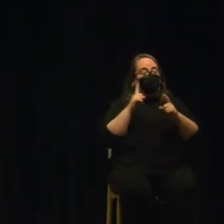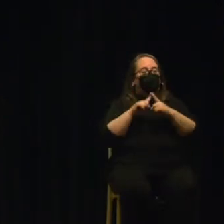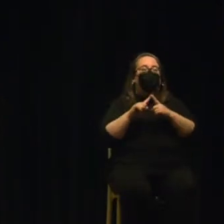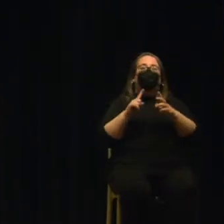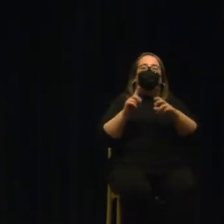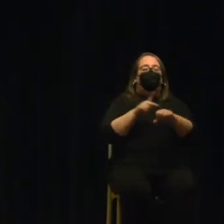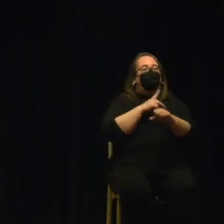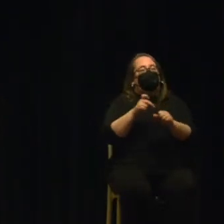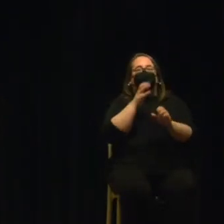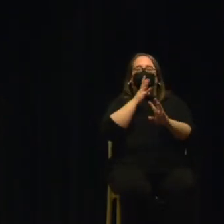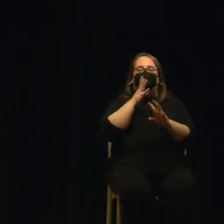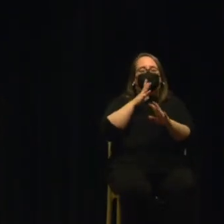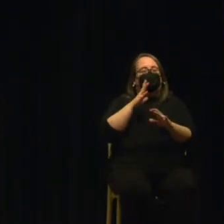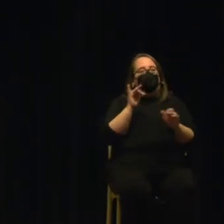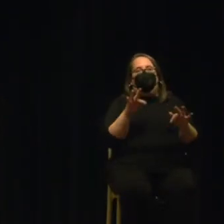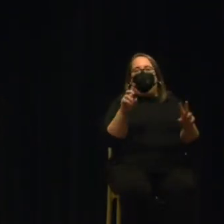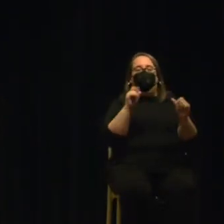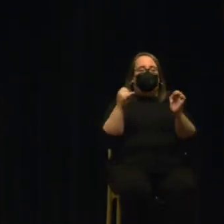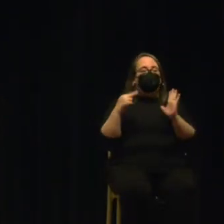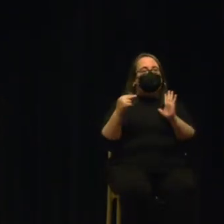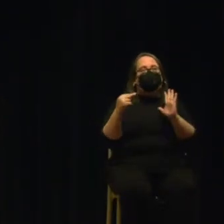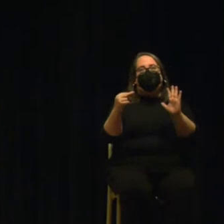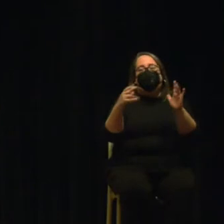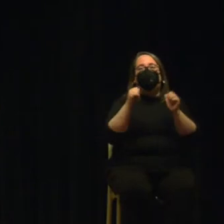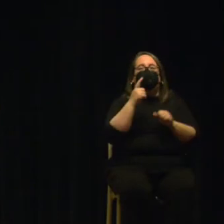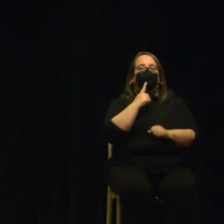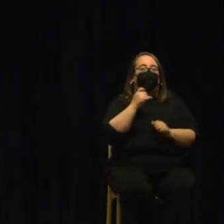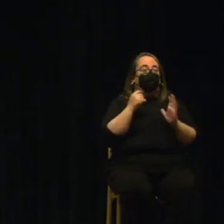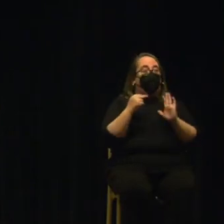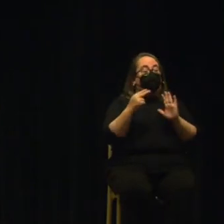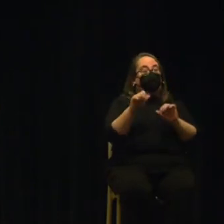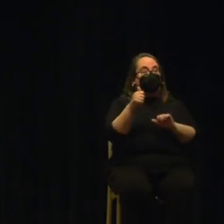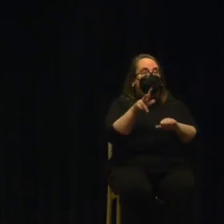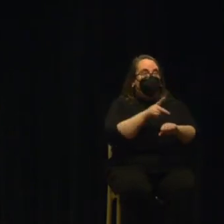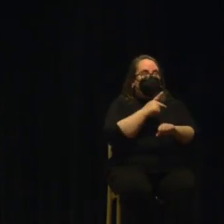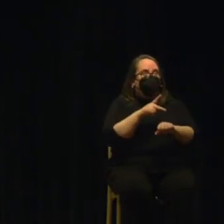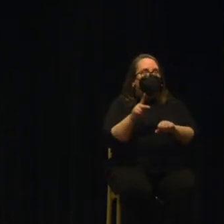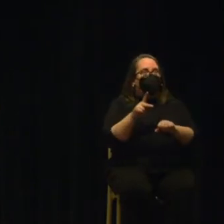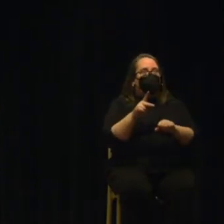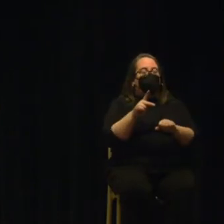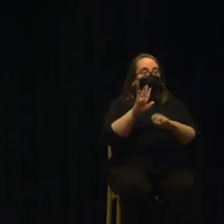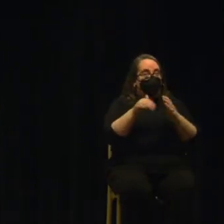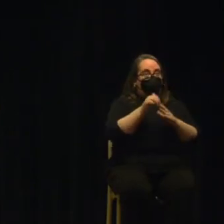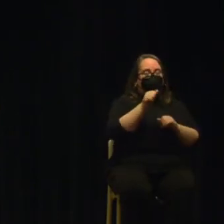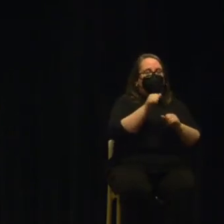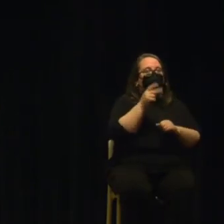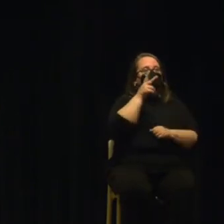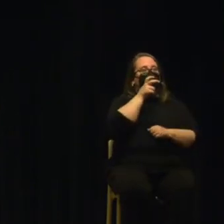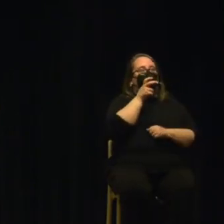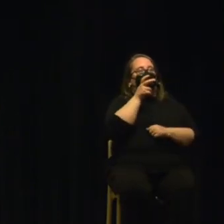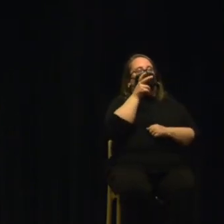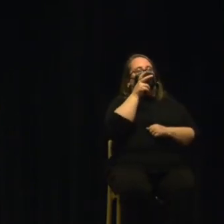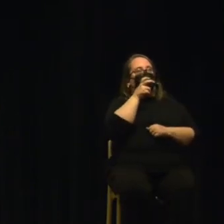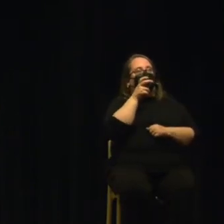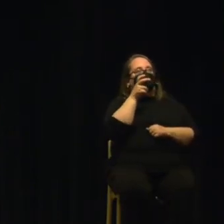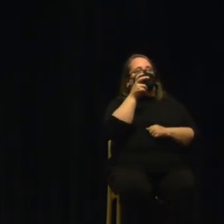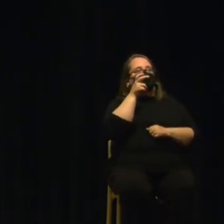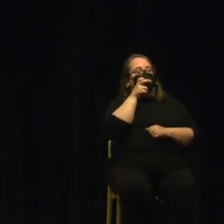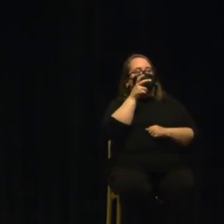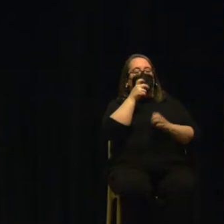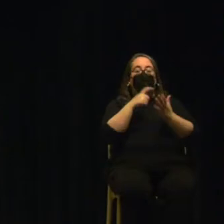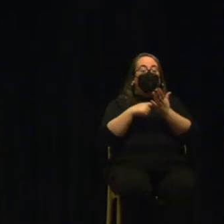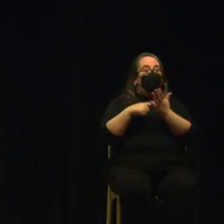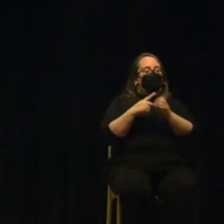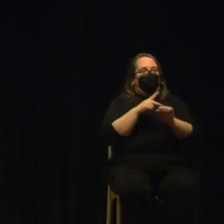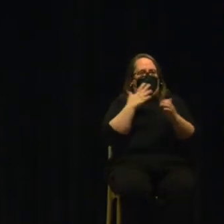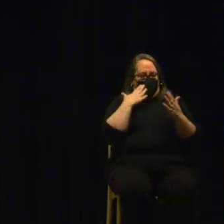It's wild because you just read. Let's say he's going to read like 10 poems. He just reads all 10 and you're just sitting there. And sometimes poets you don't